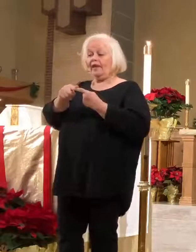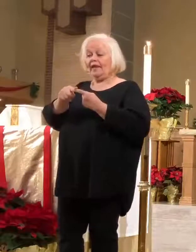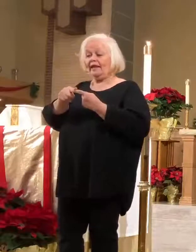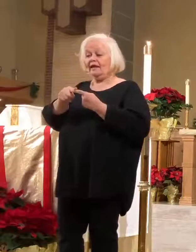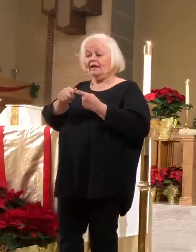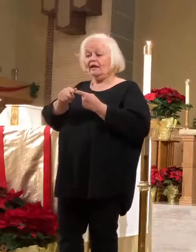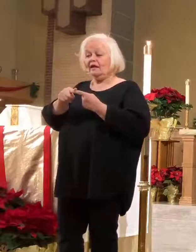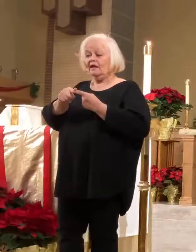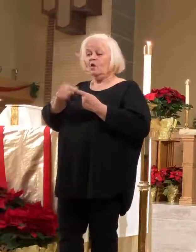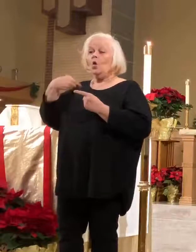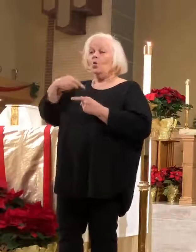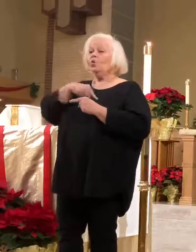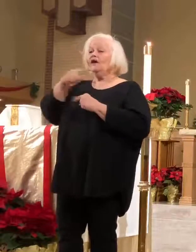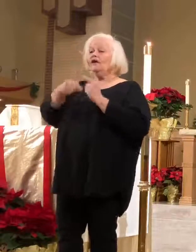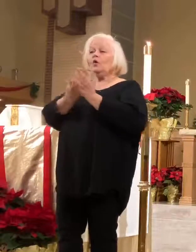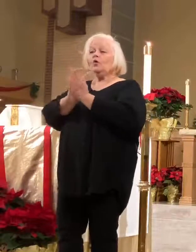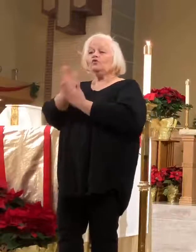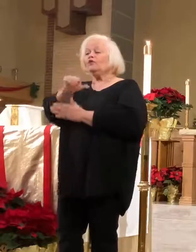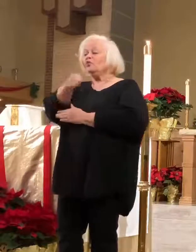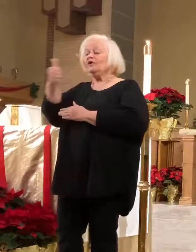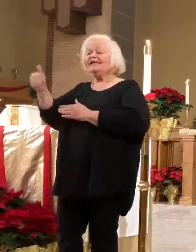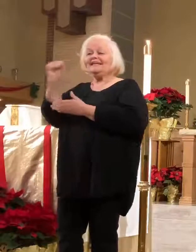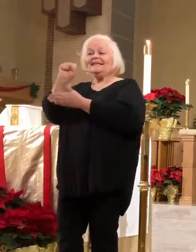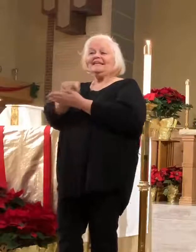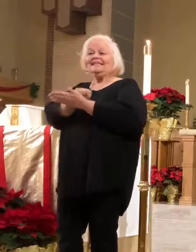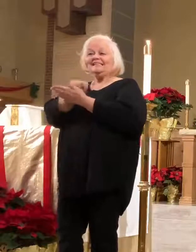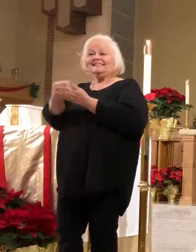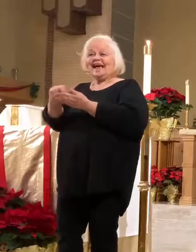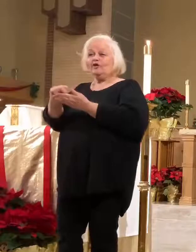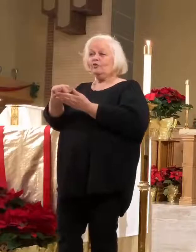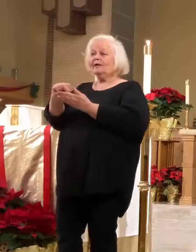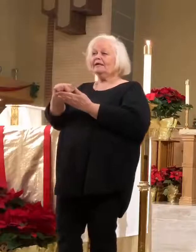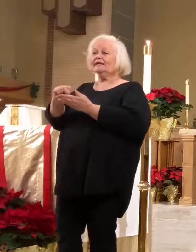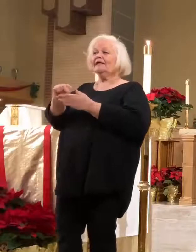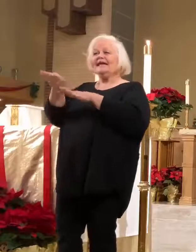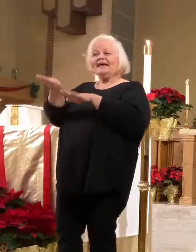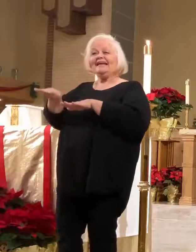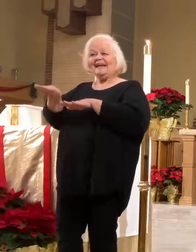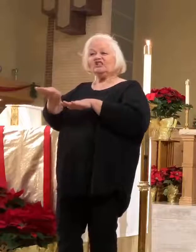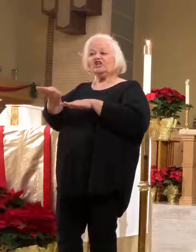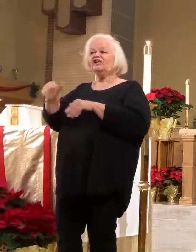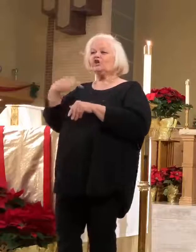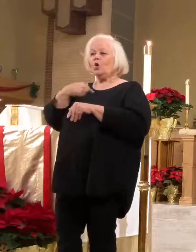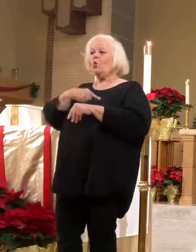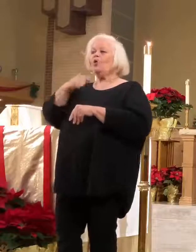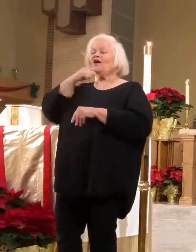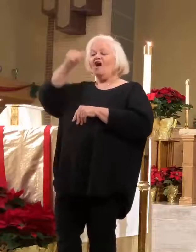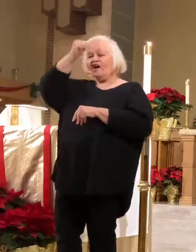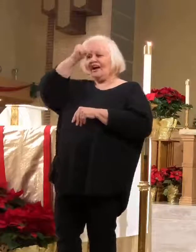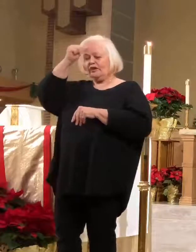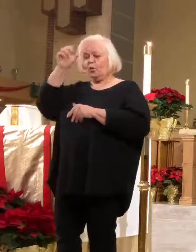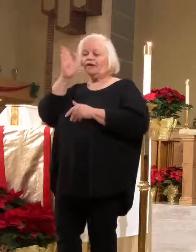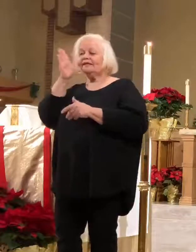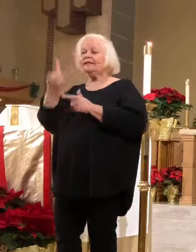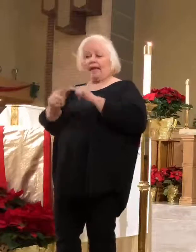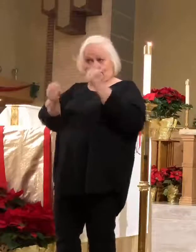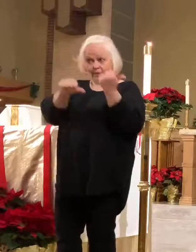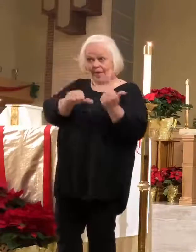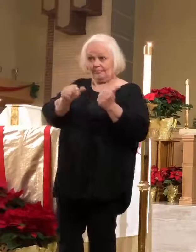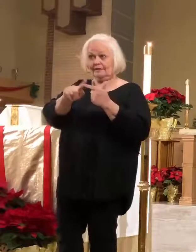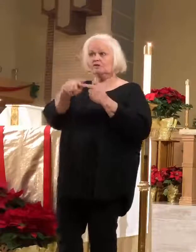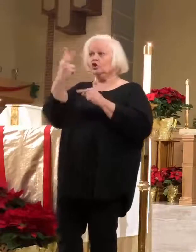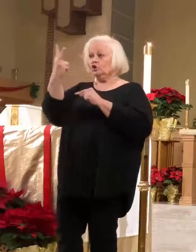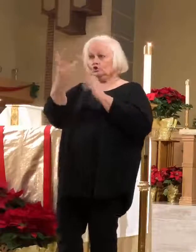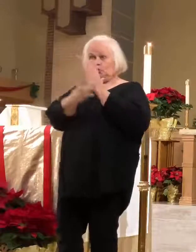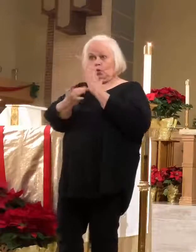when we go through any sacraments of initiation, we're anointed ones, you know. We're anointed at baptism with two oils,